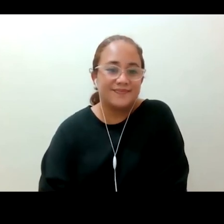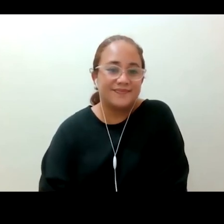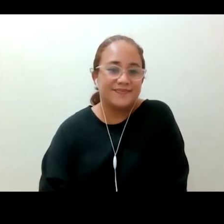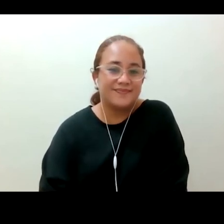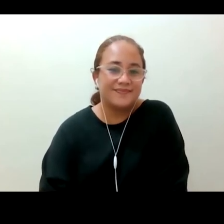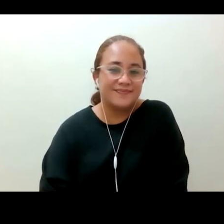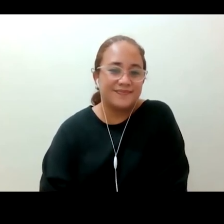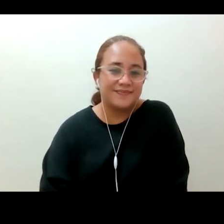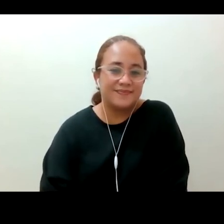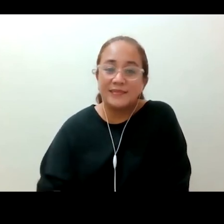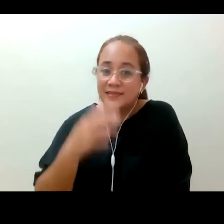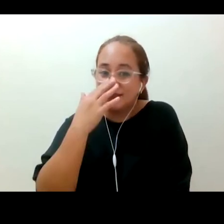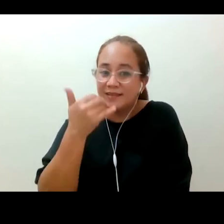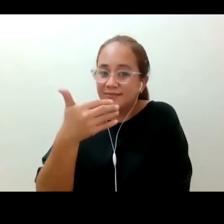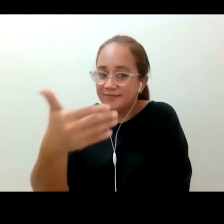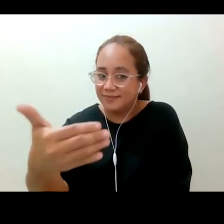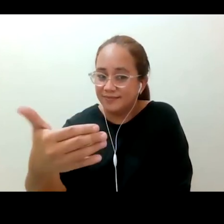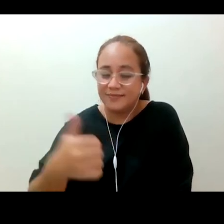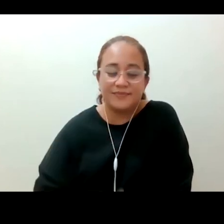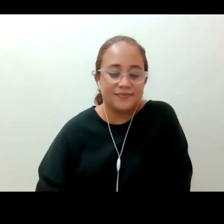Okay, Nat, yes, go ahead.